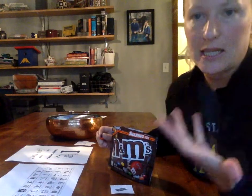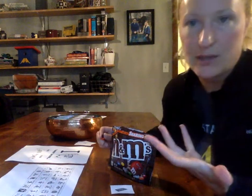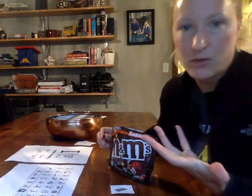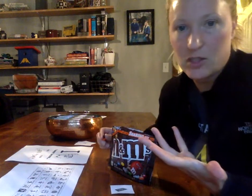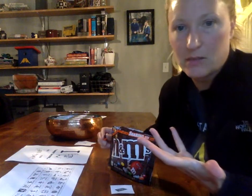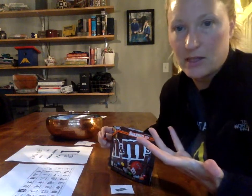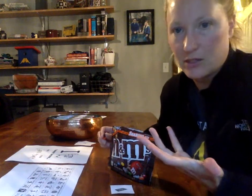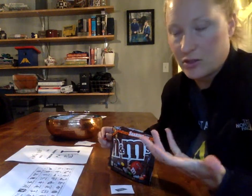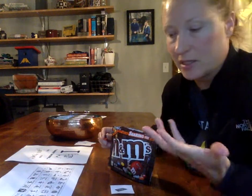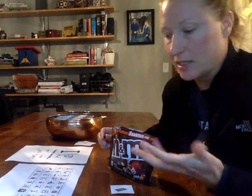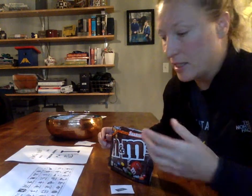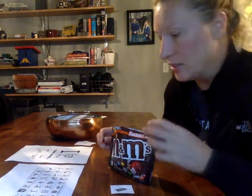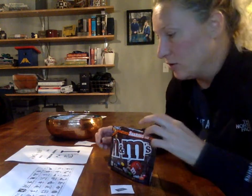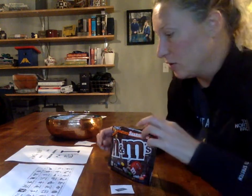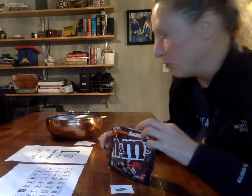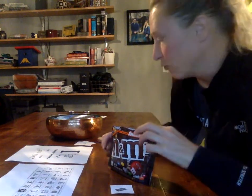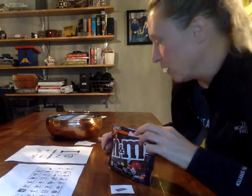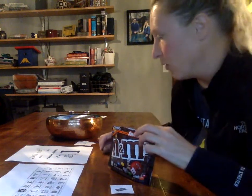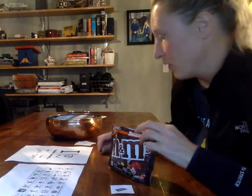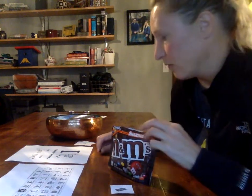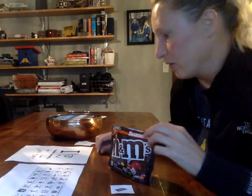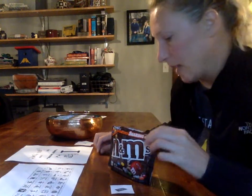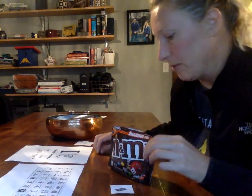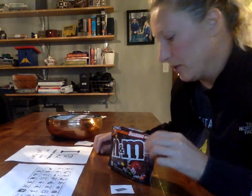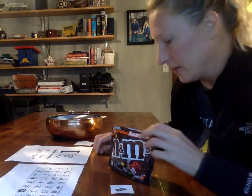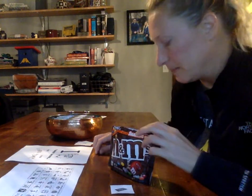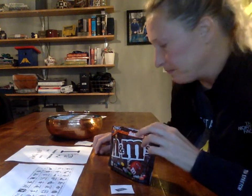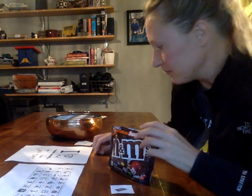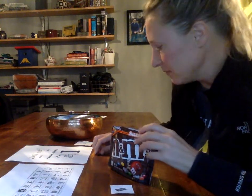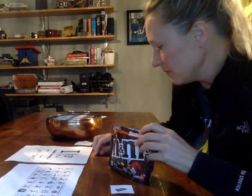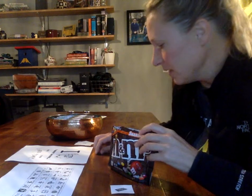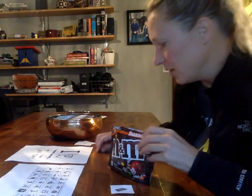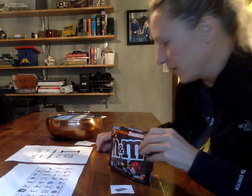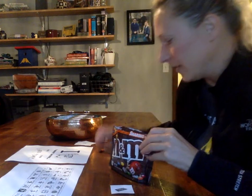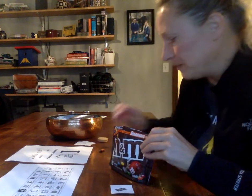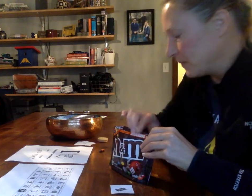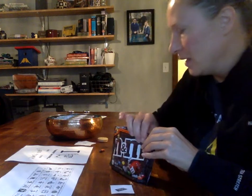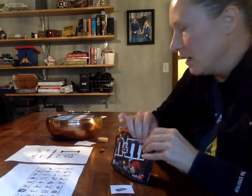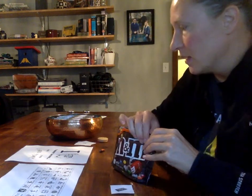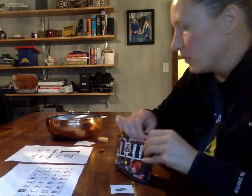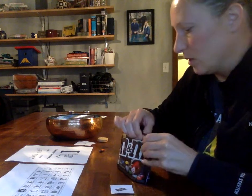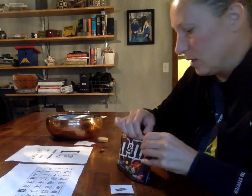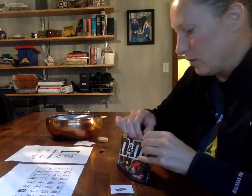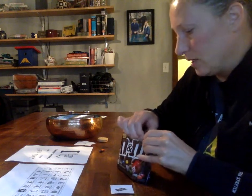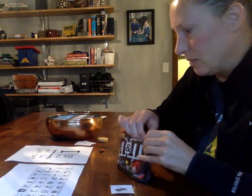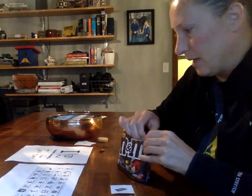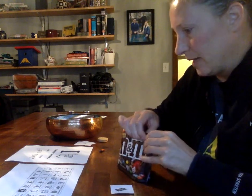language stimulation to continue to grow their vocabulary. Okay, so we'll close these back up.